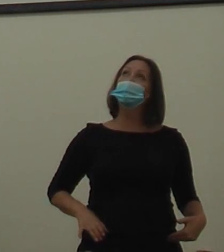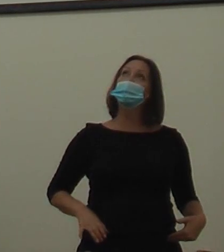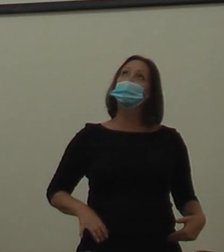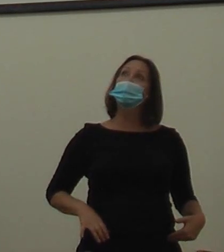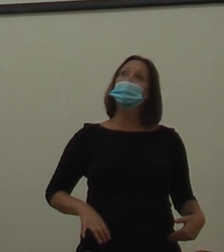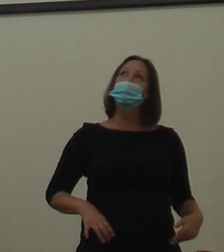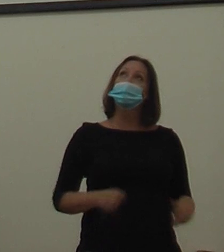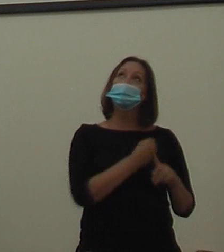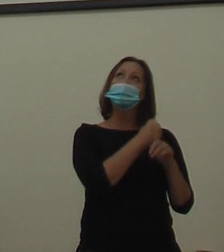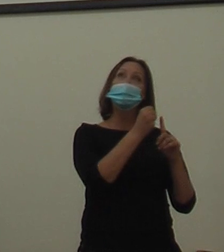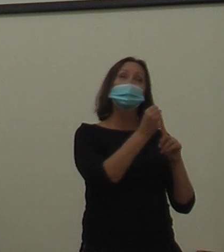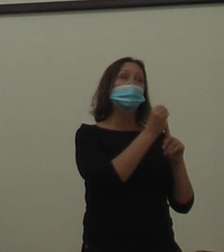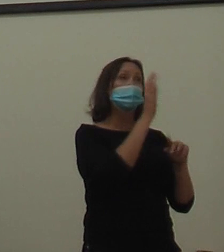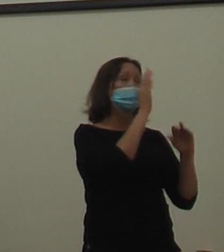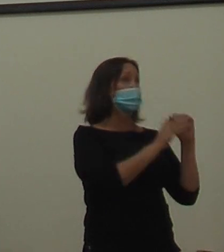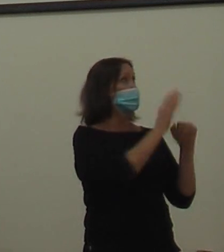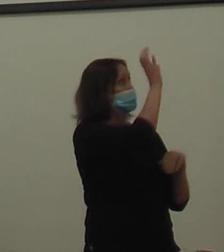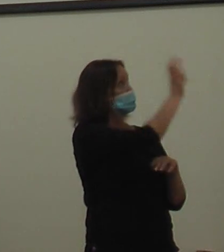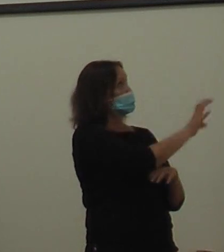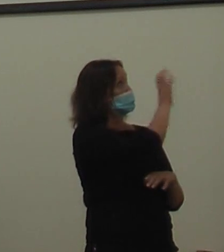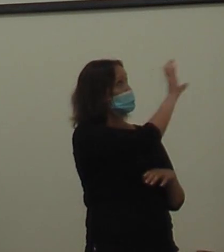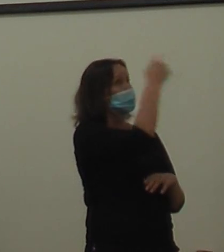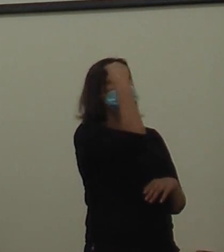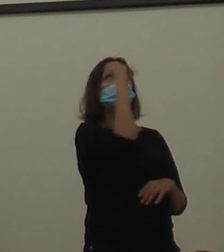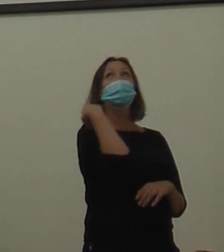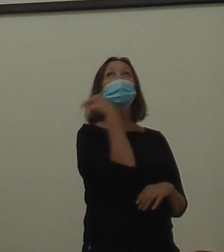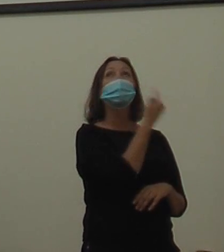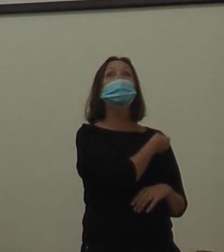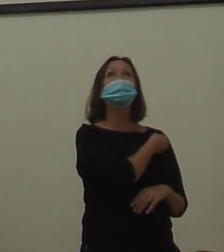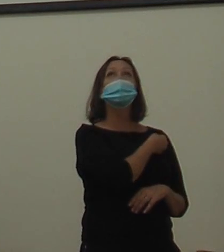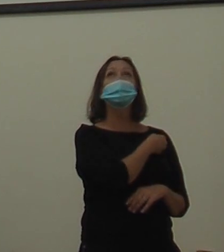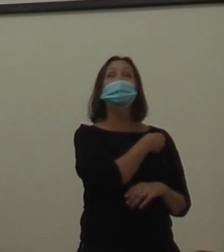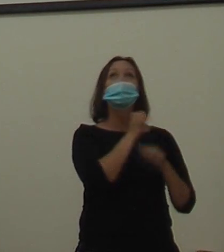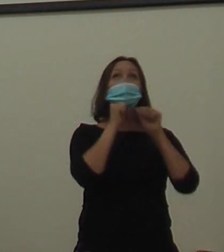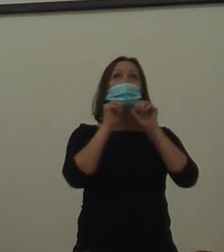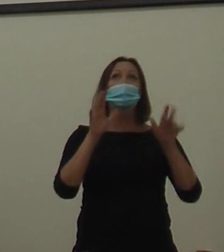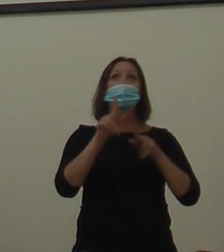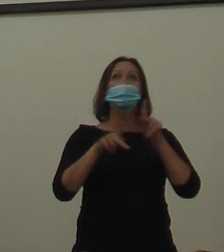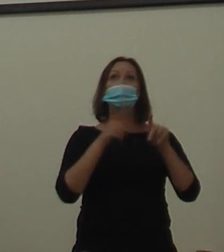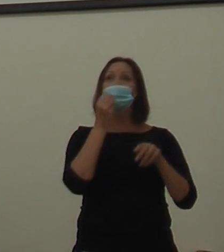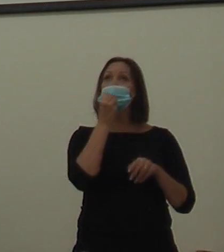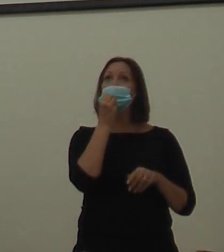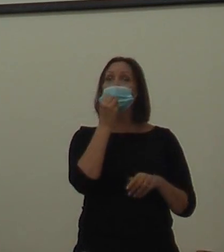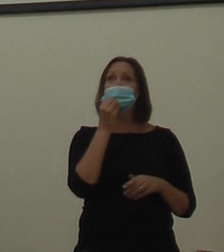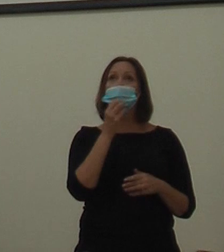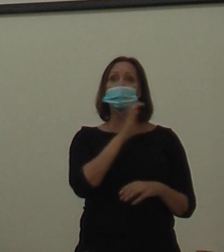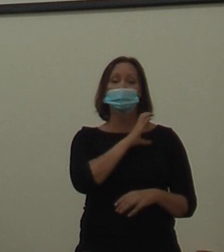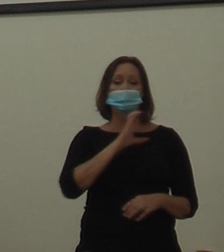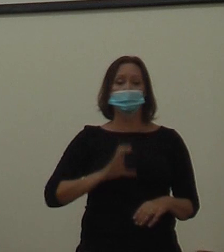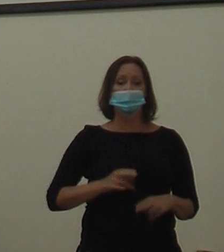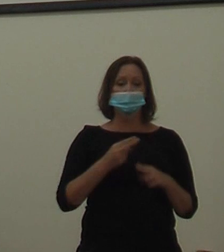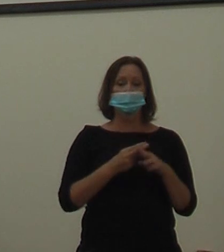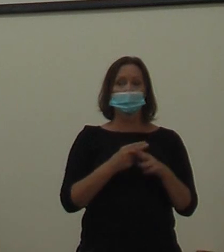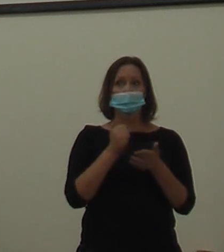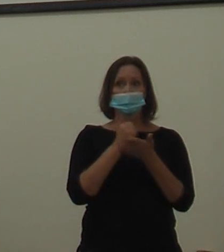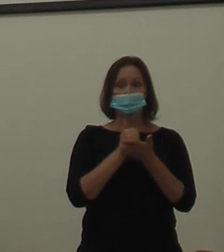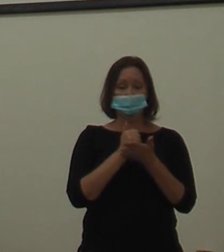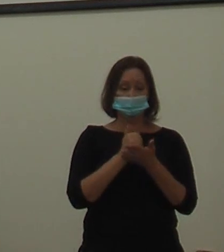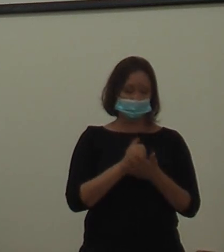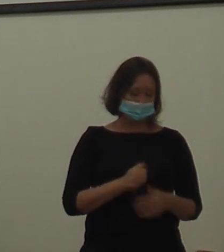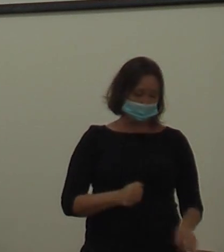us. Pray that You will bless this bread as we partake of it. In Christ's name, amen.